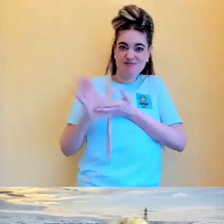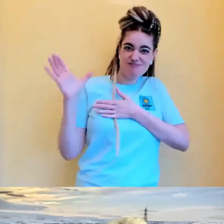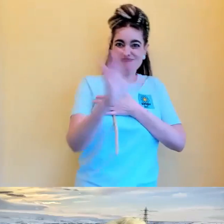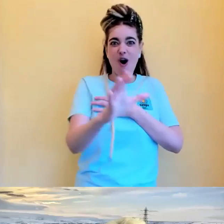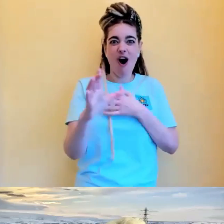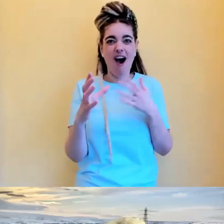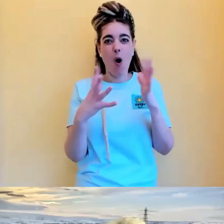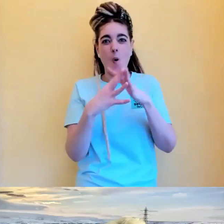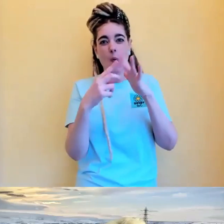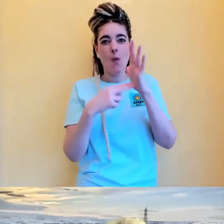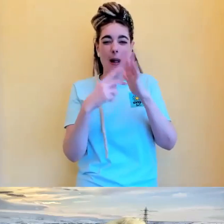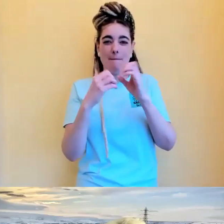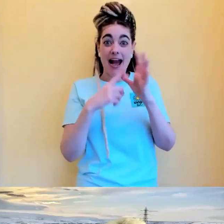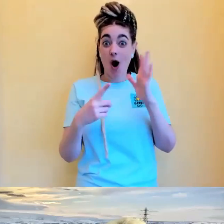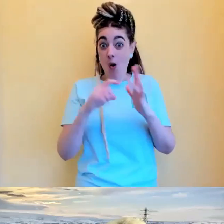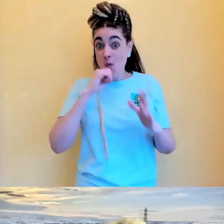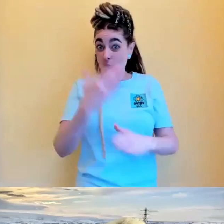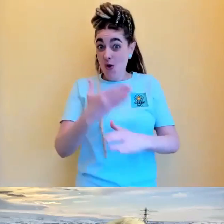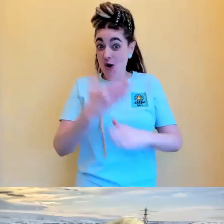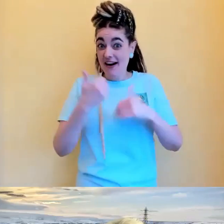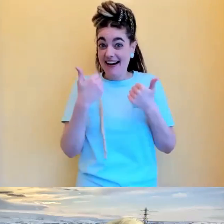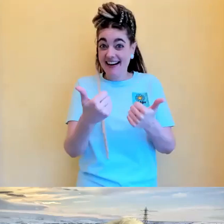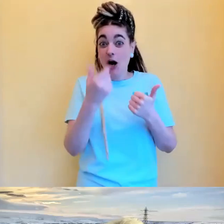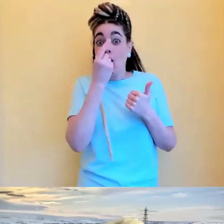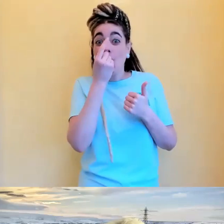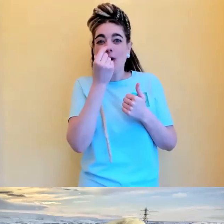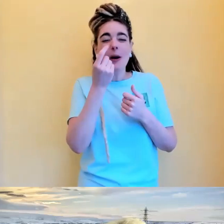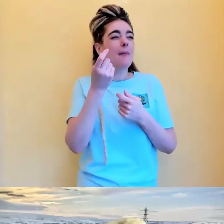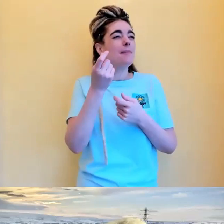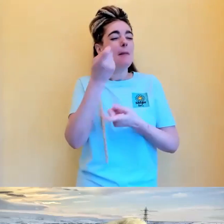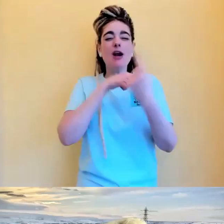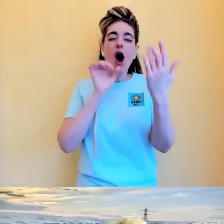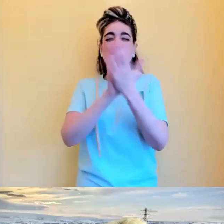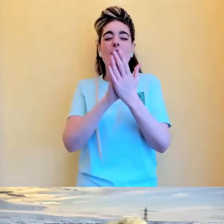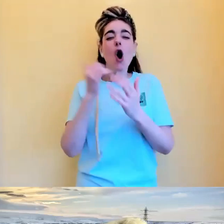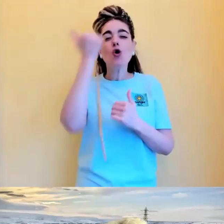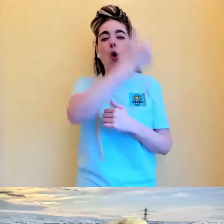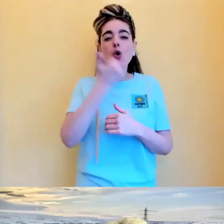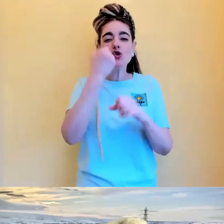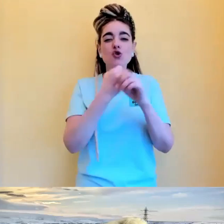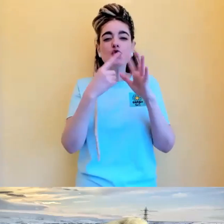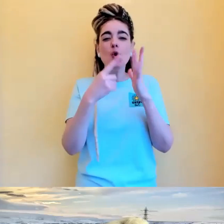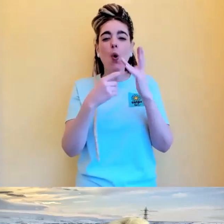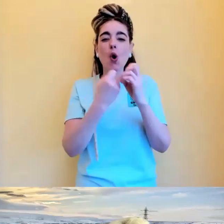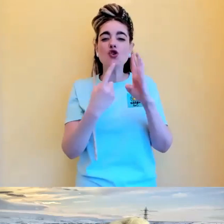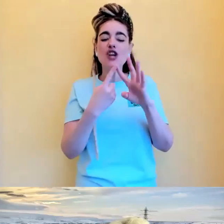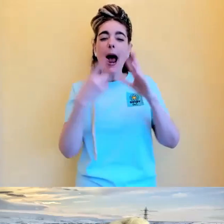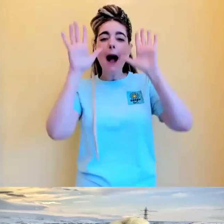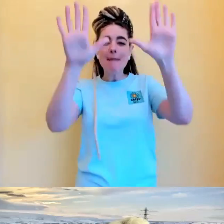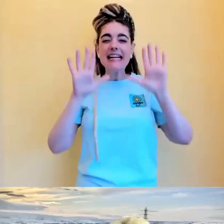work. Okay. You get yourself on Gorgeous George's Amazing Spaces as well. That would be.